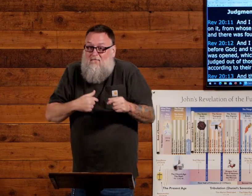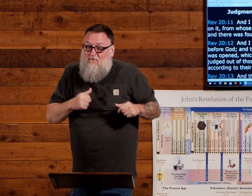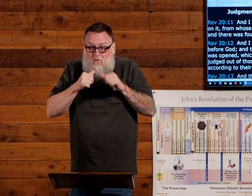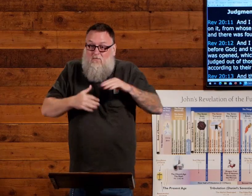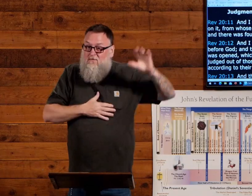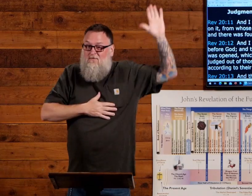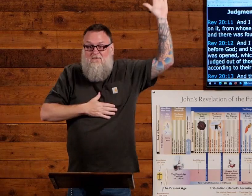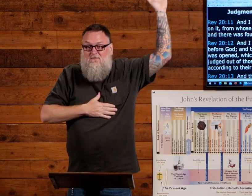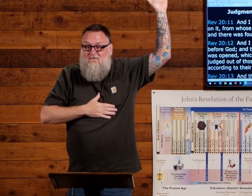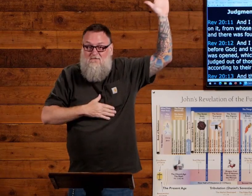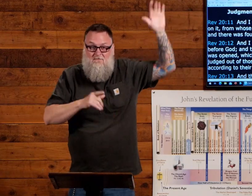don't have words to explain it.